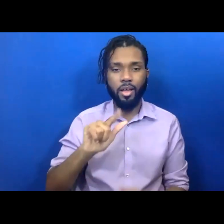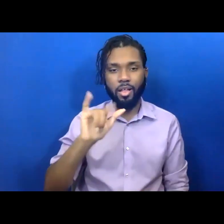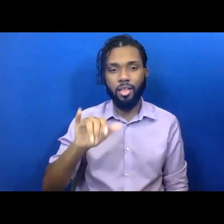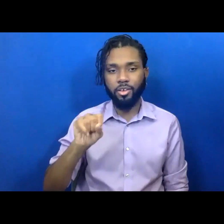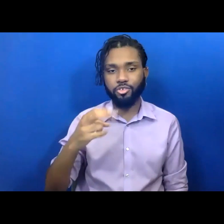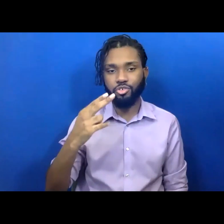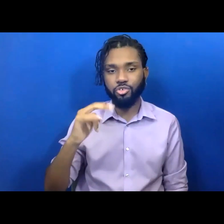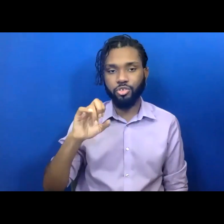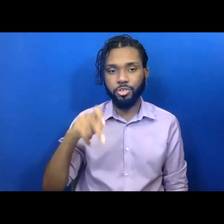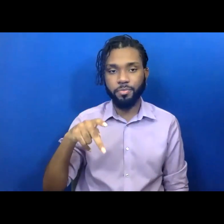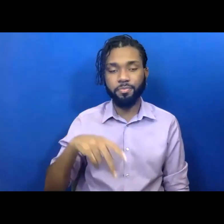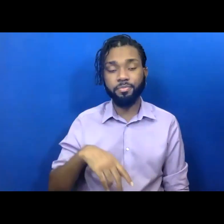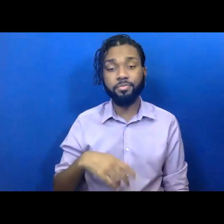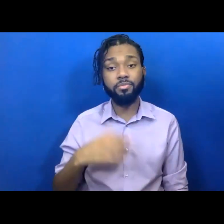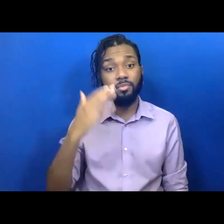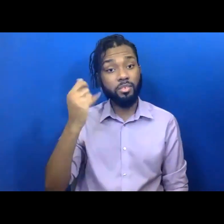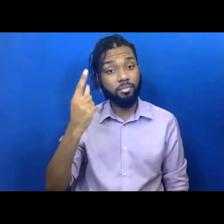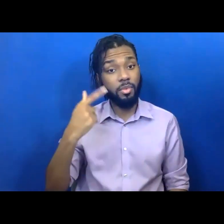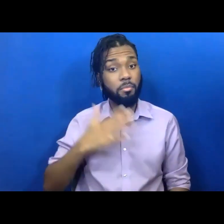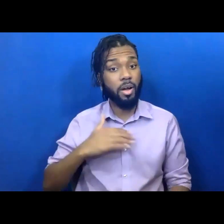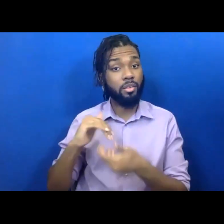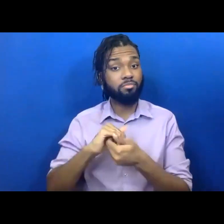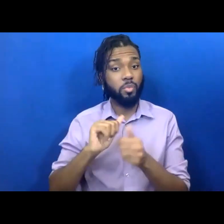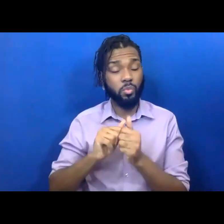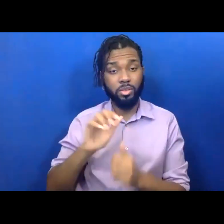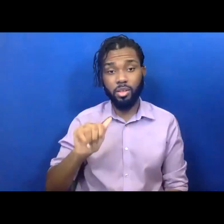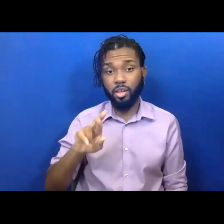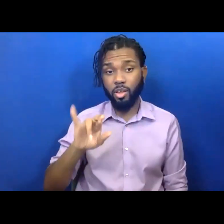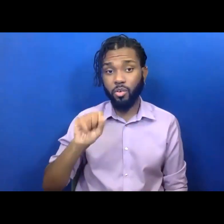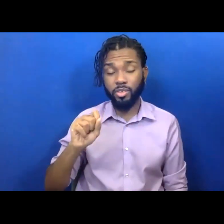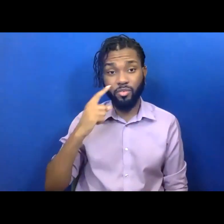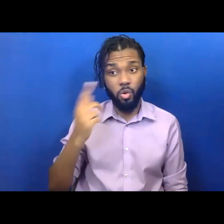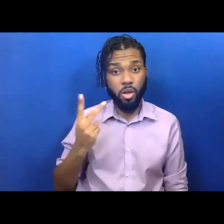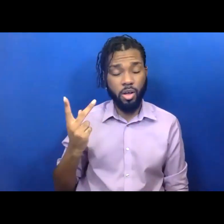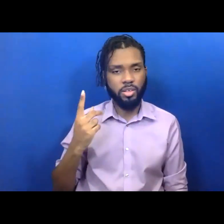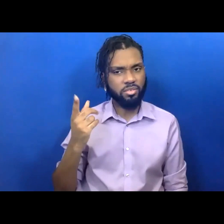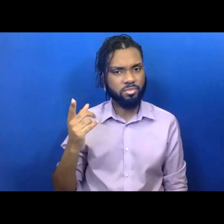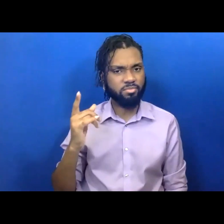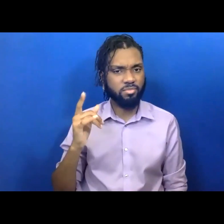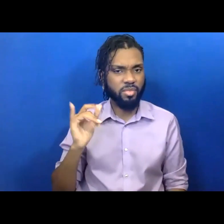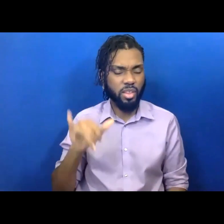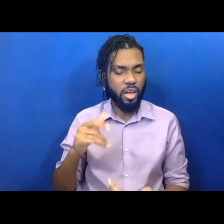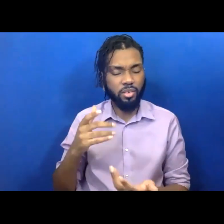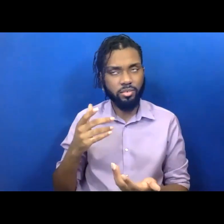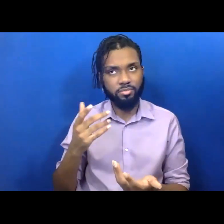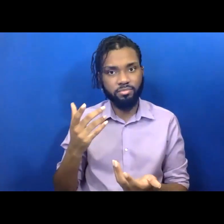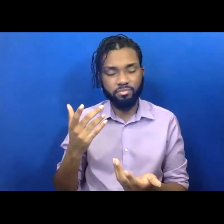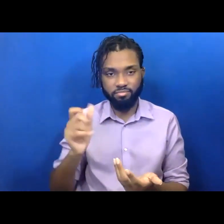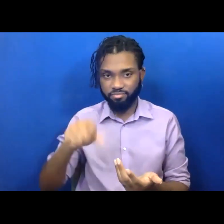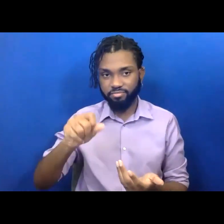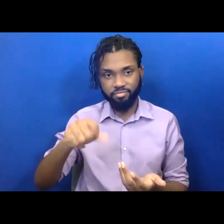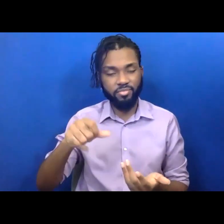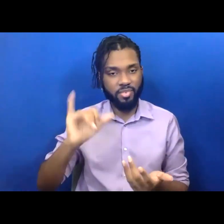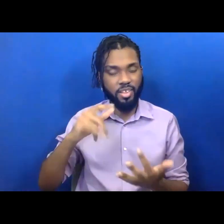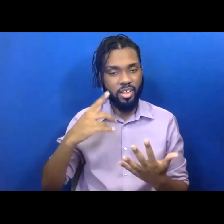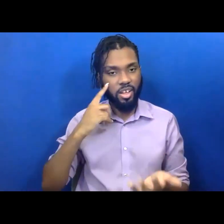it. Because my collaboration with Eris, for us, it's been this effort that, yes, has revealed our